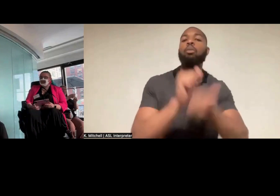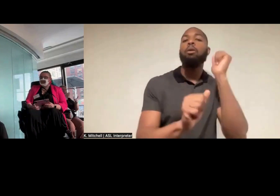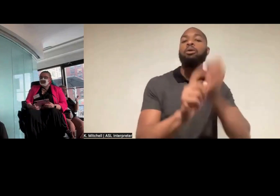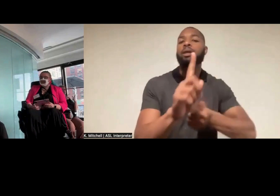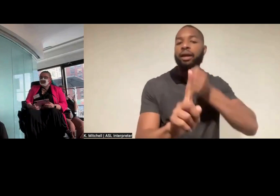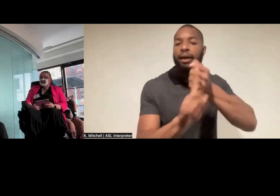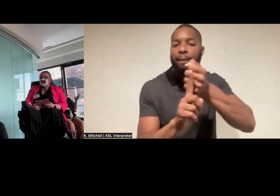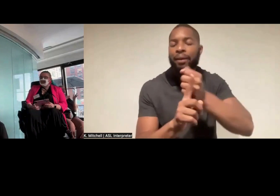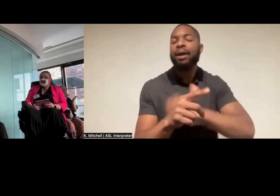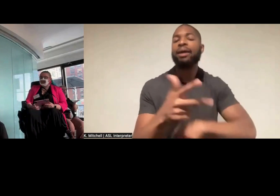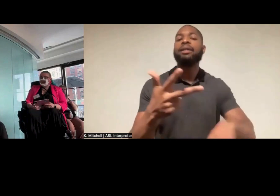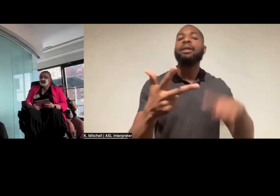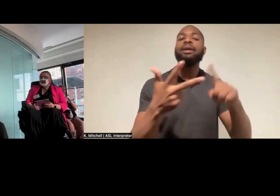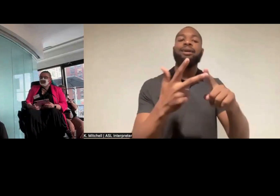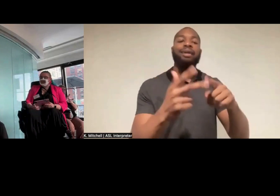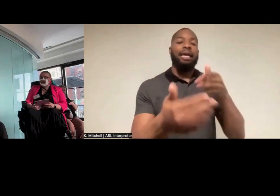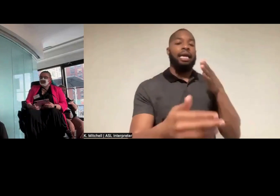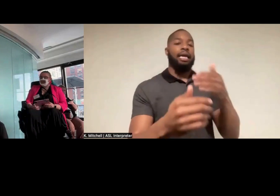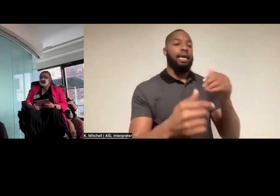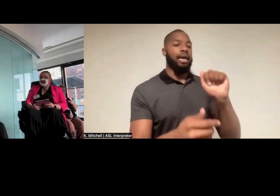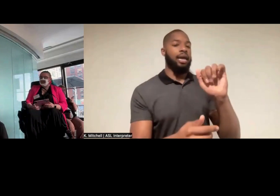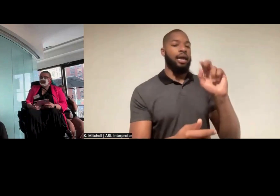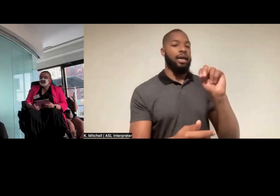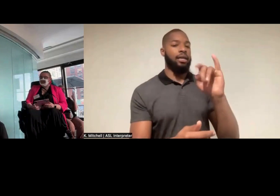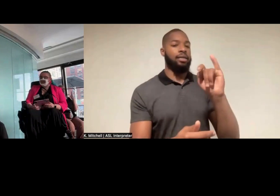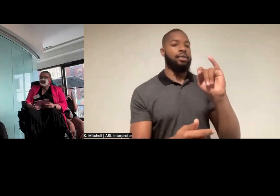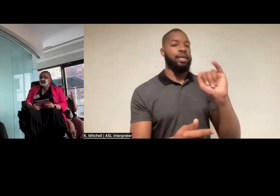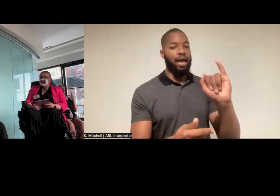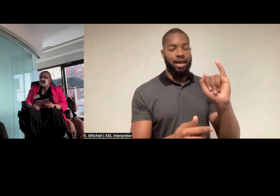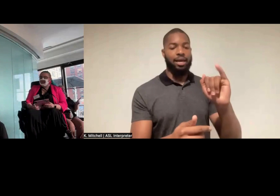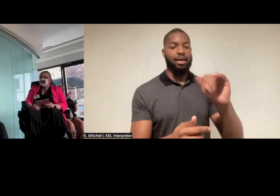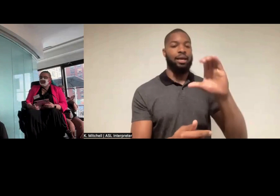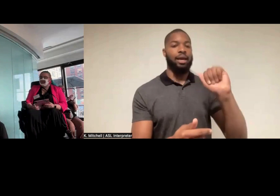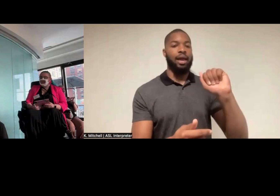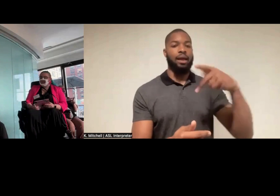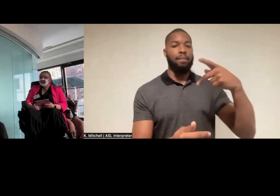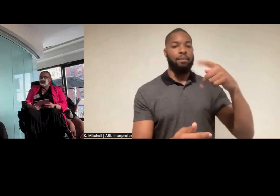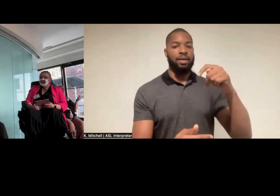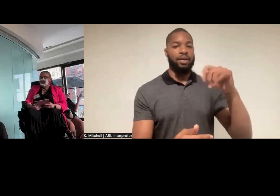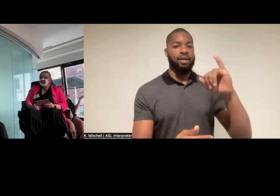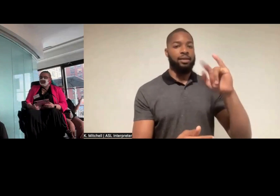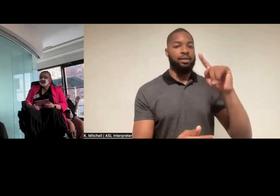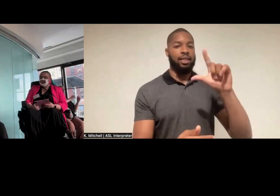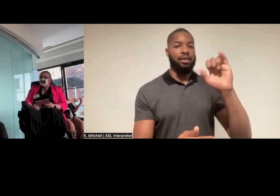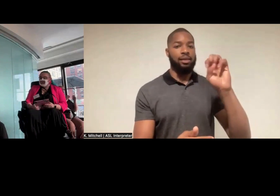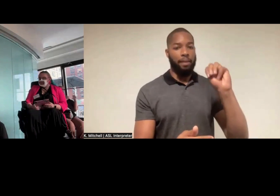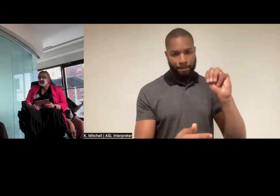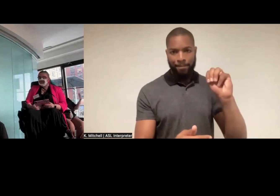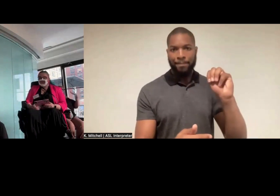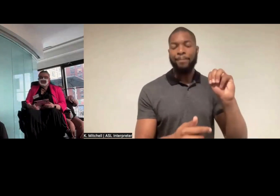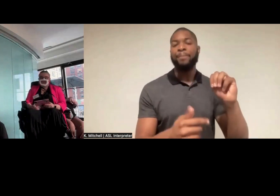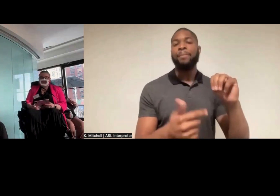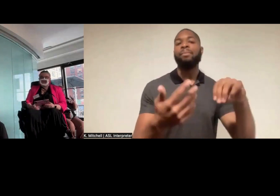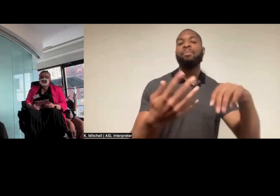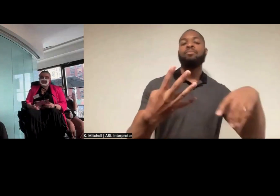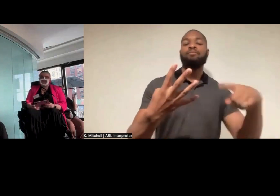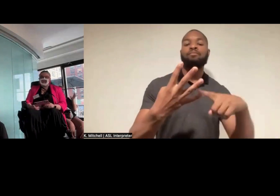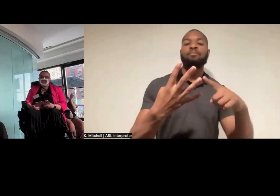anti-capitalistic politics, commitment to cross-movement organizing, and recognizing wholeness.